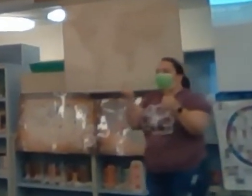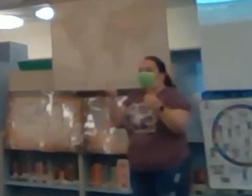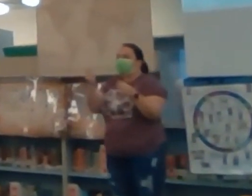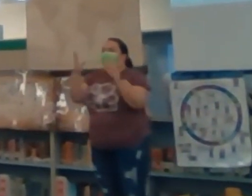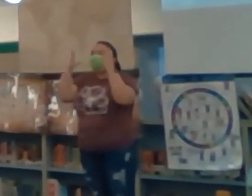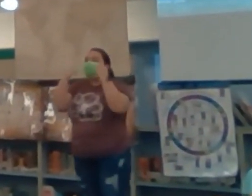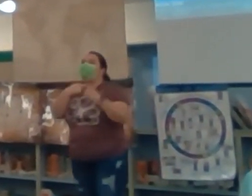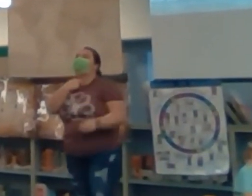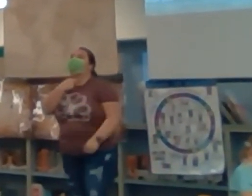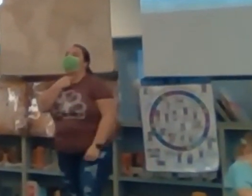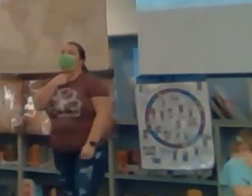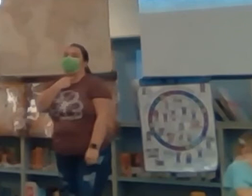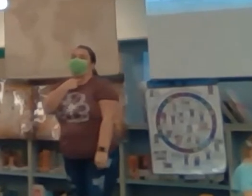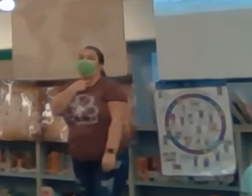I'll take other voices off right now.